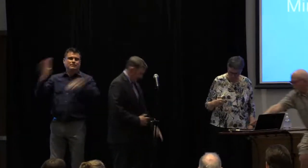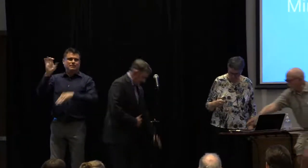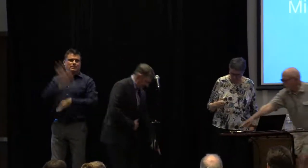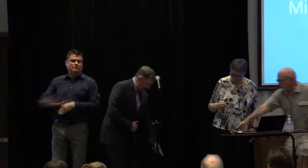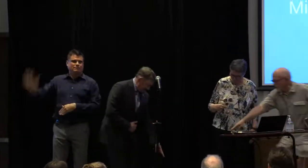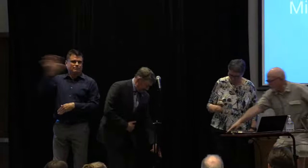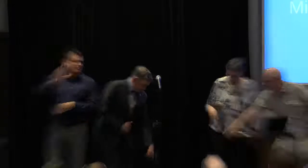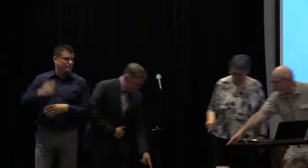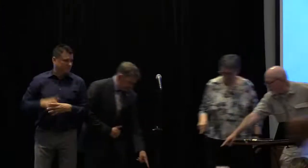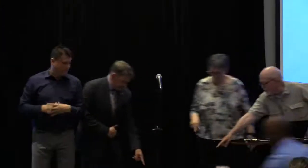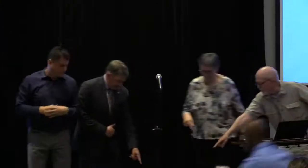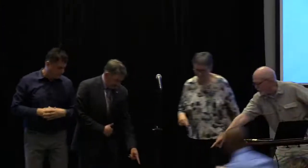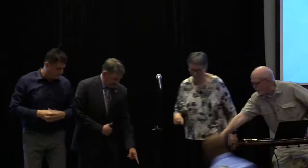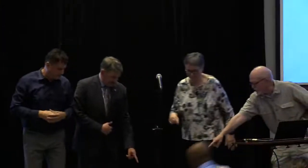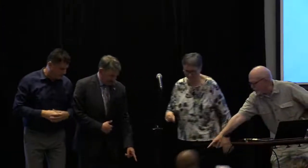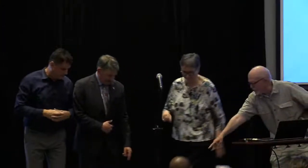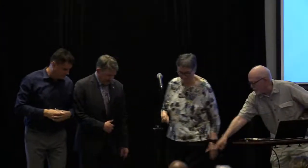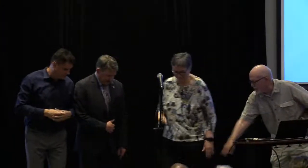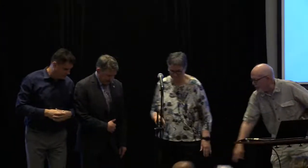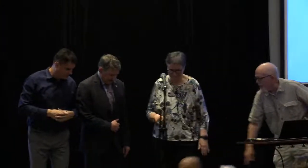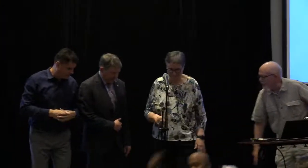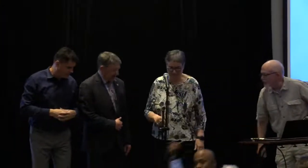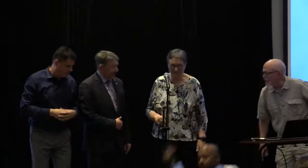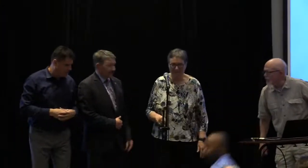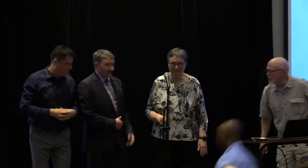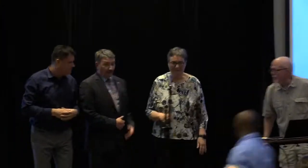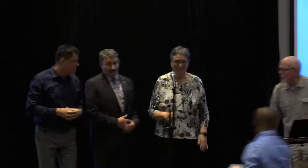Where do you want me to be?